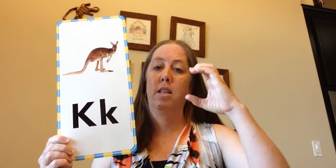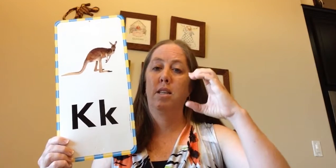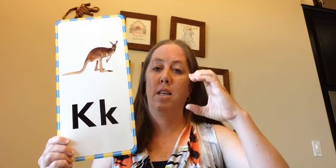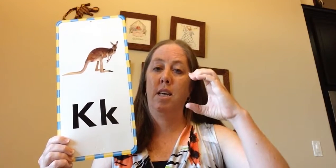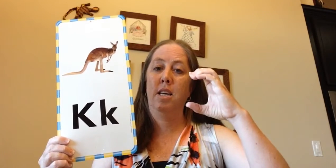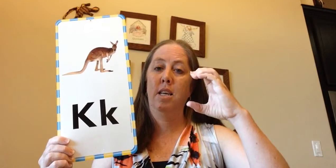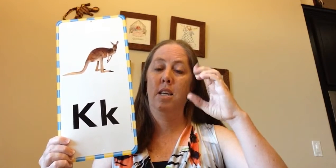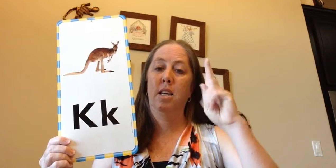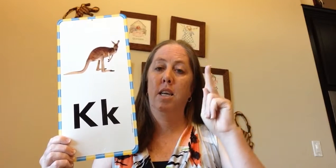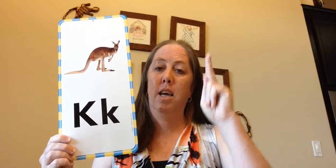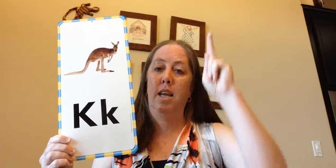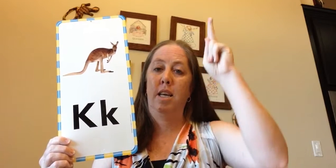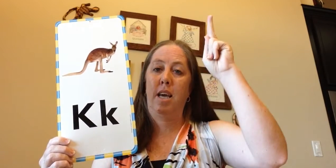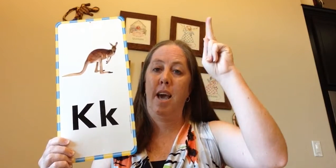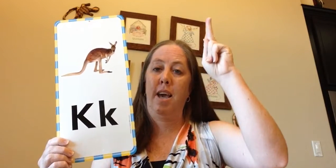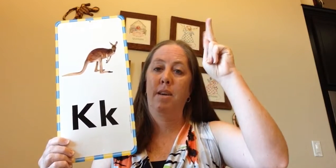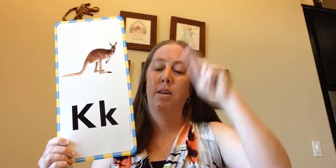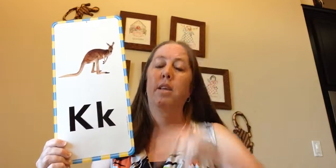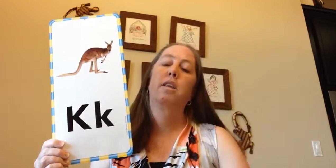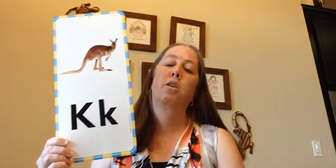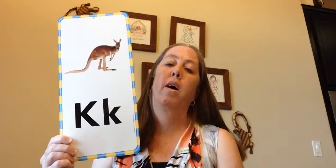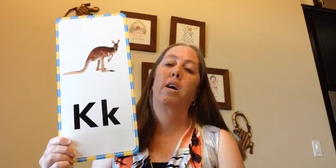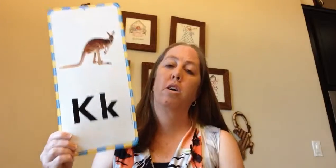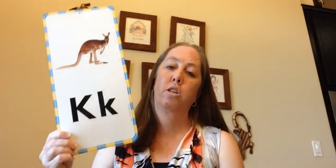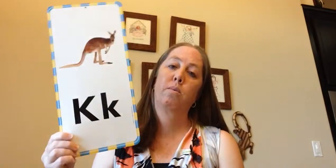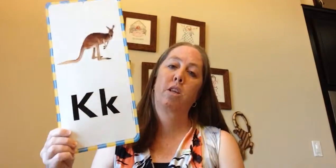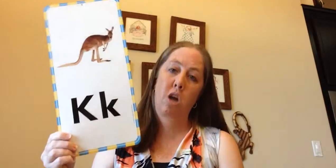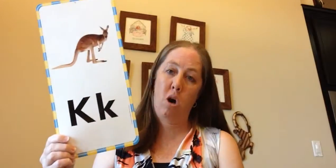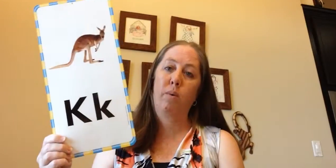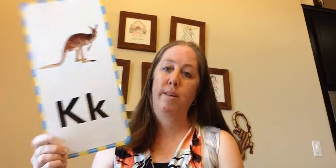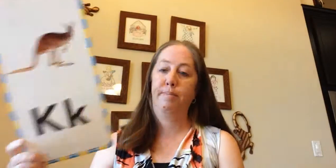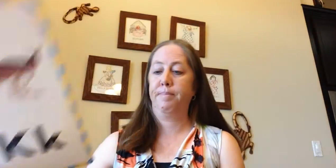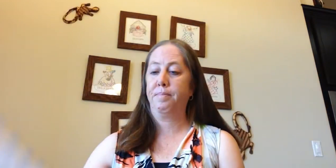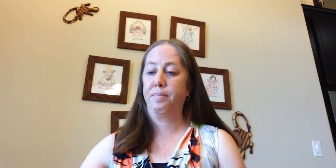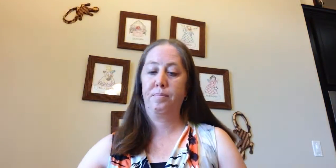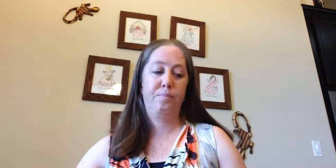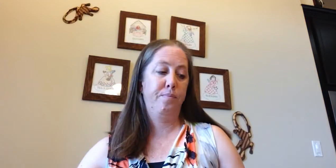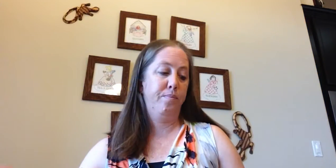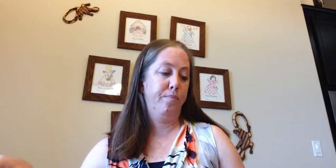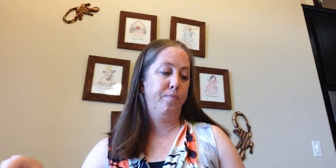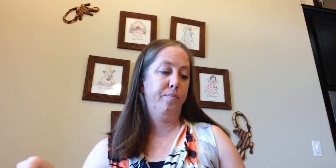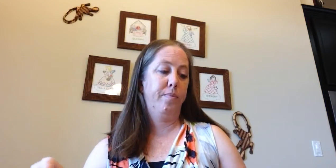C and the K. So I call this one the tall one.